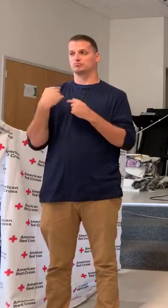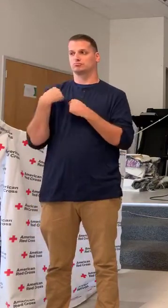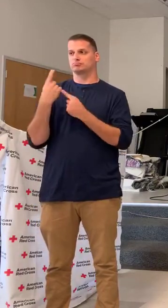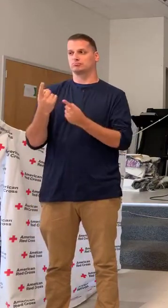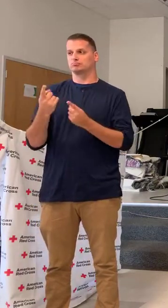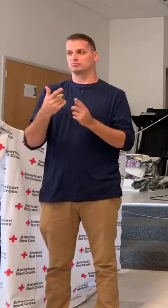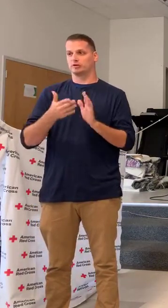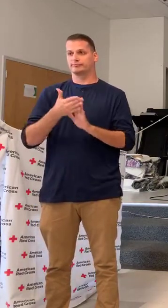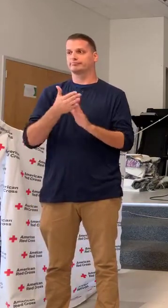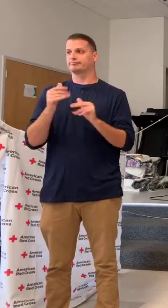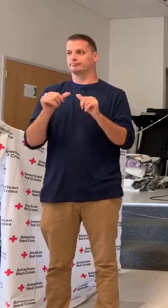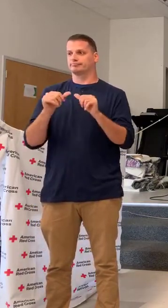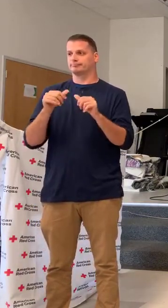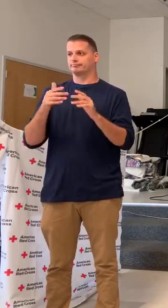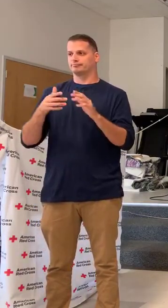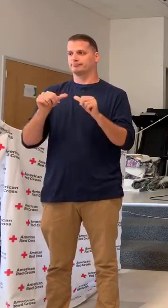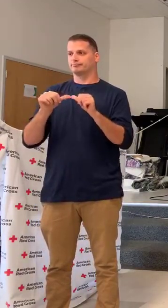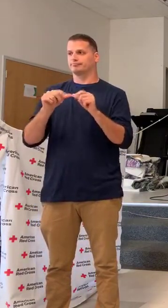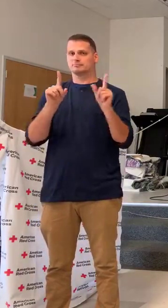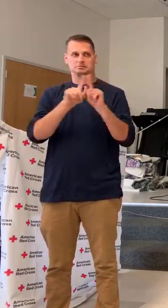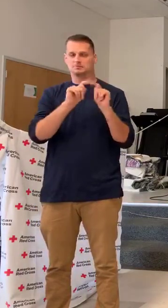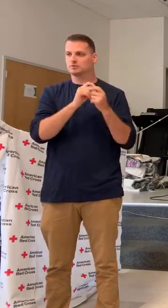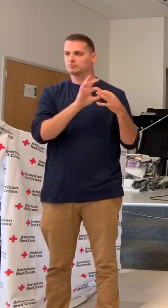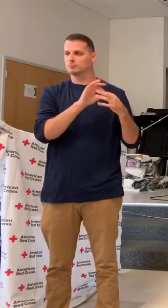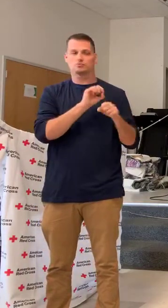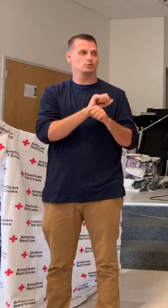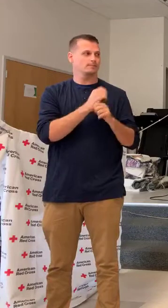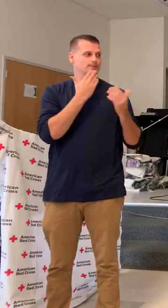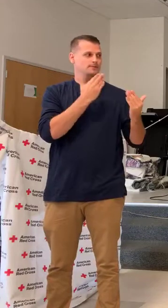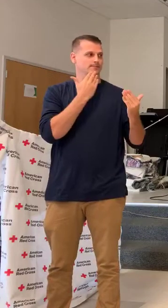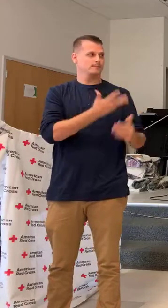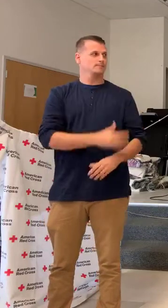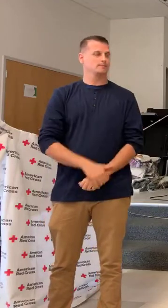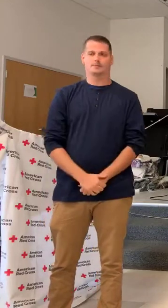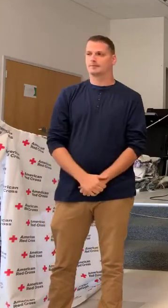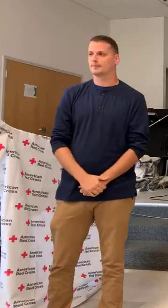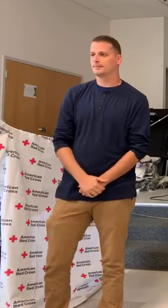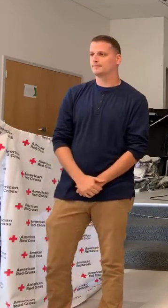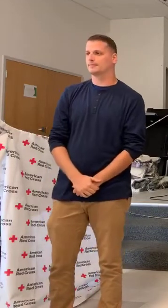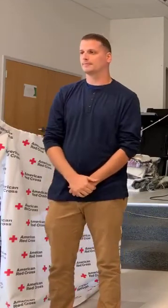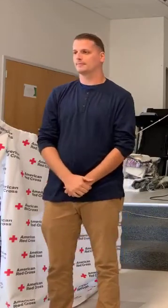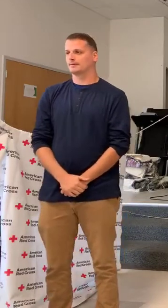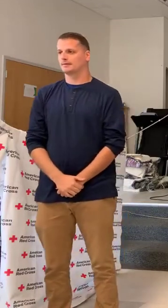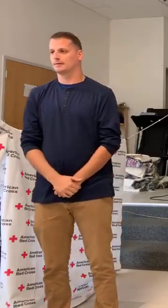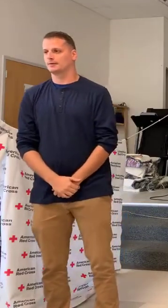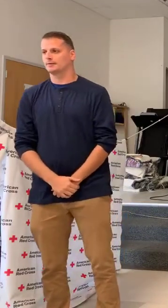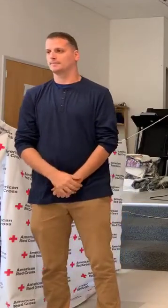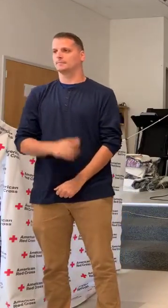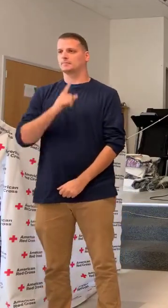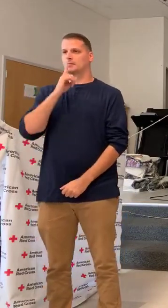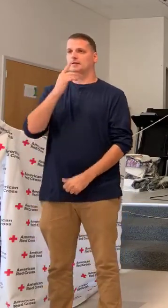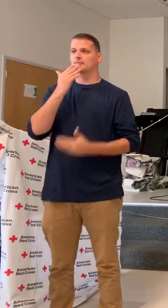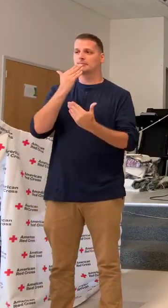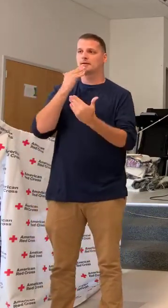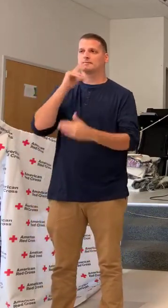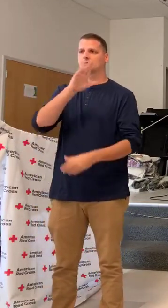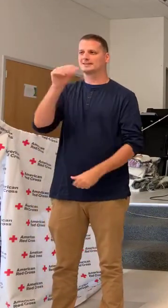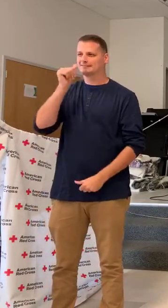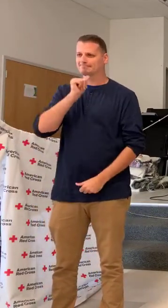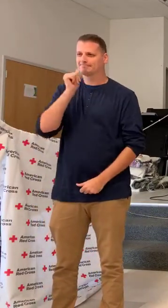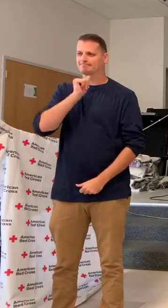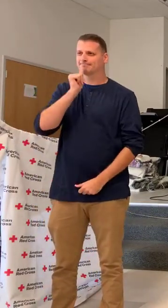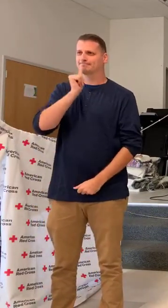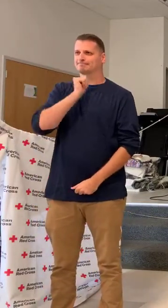you being right with us, so thank you. So I really appreciate everybody's patience with us. This is one